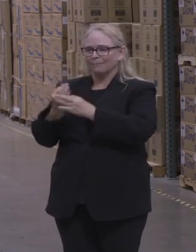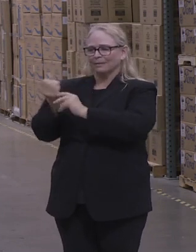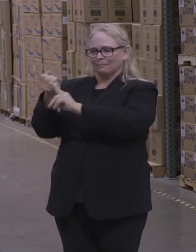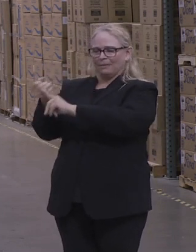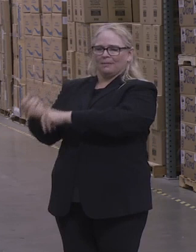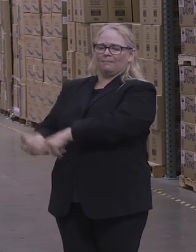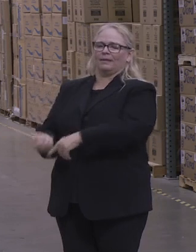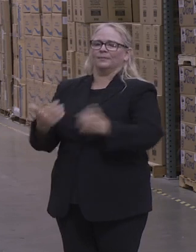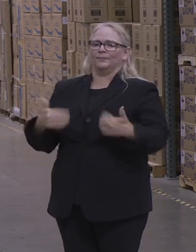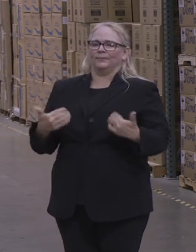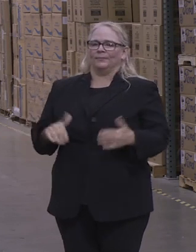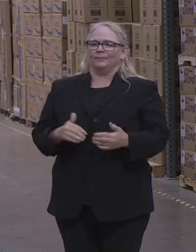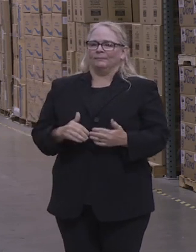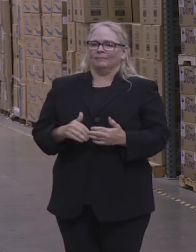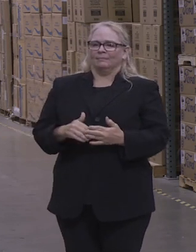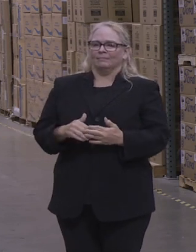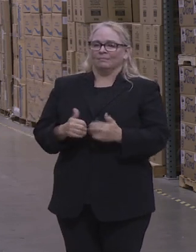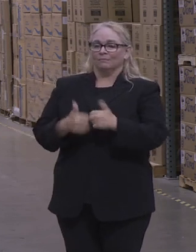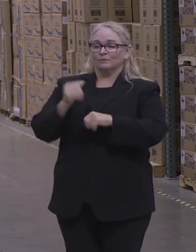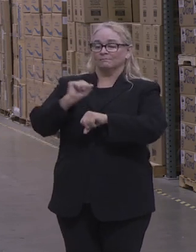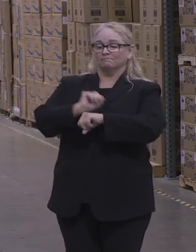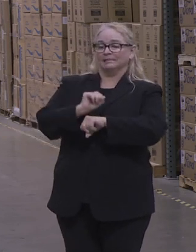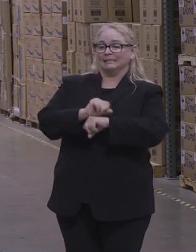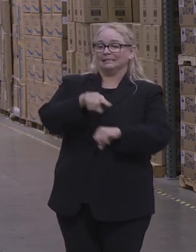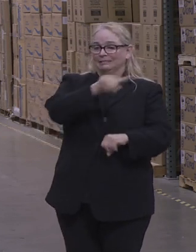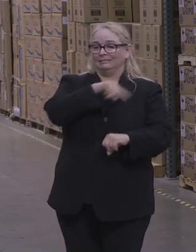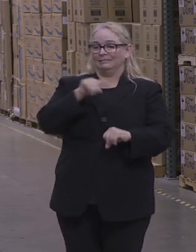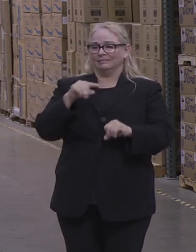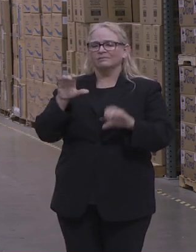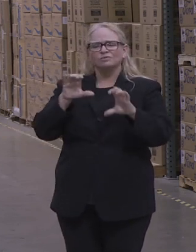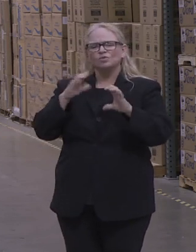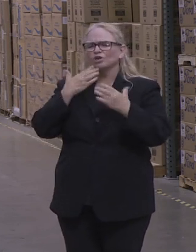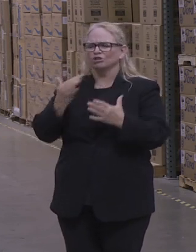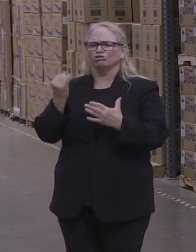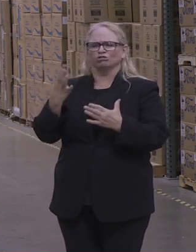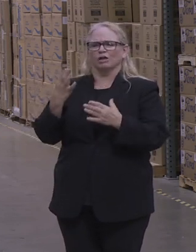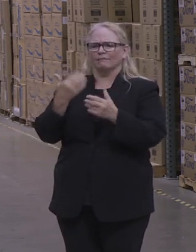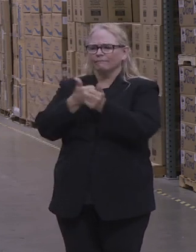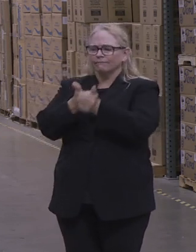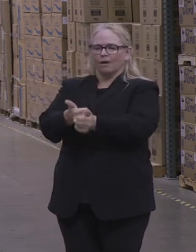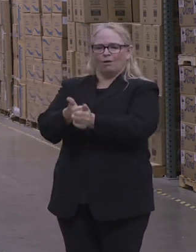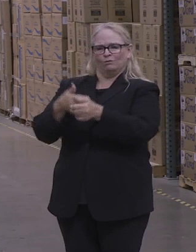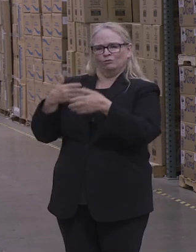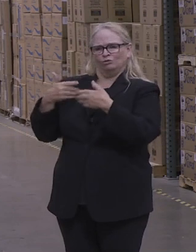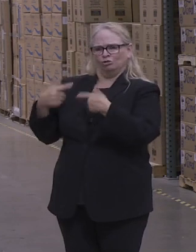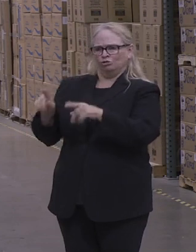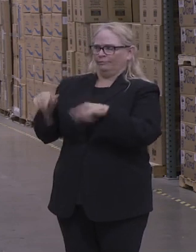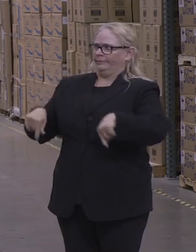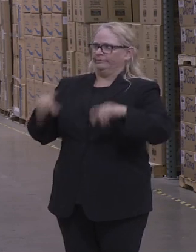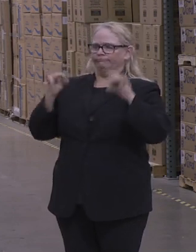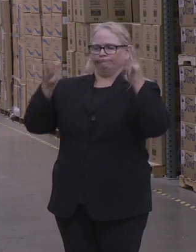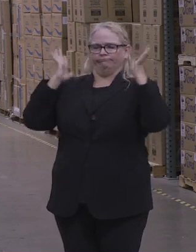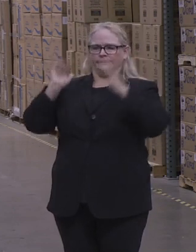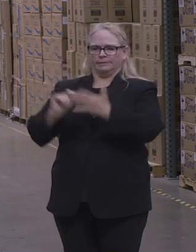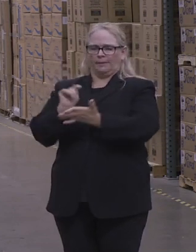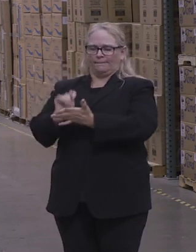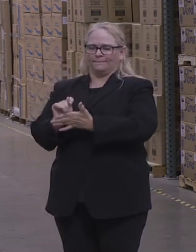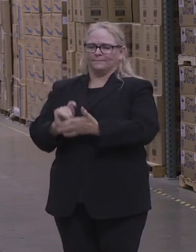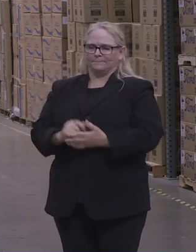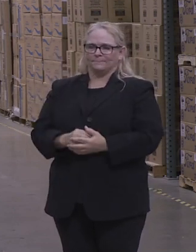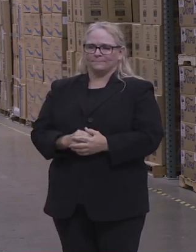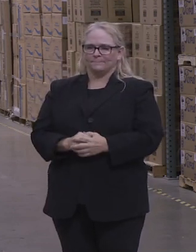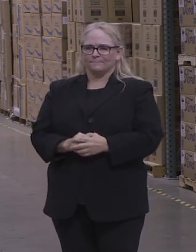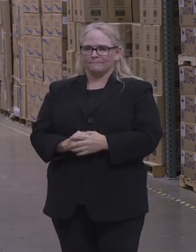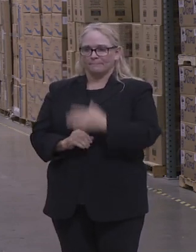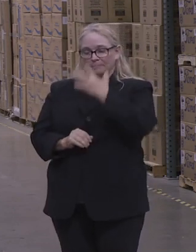But the vast majority of businesses are doing an extraordinary job during these very difficult circumstances. But we've talked nonetheless about